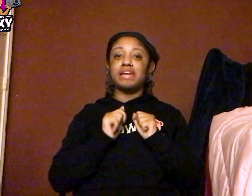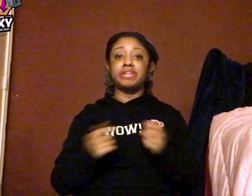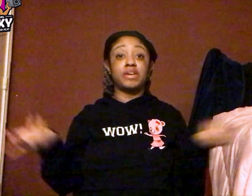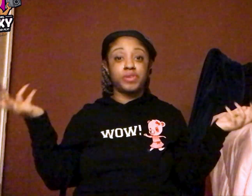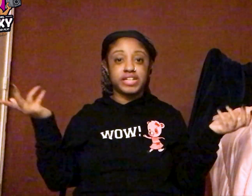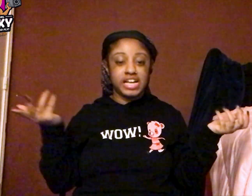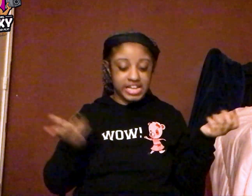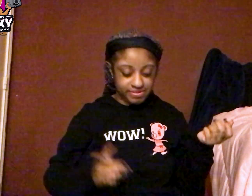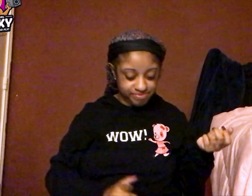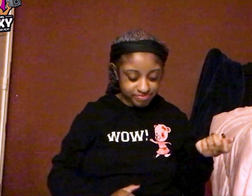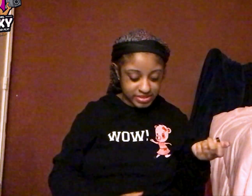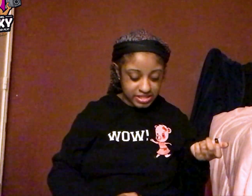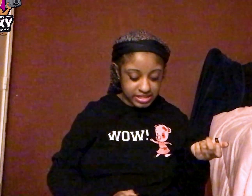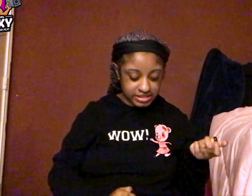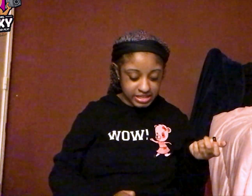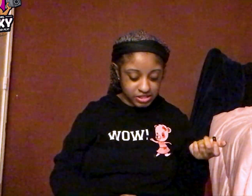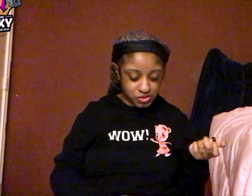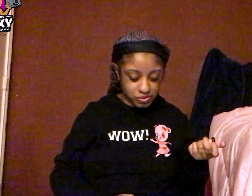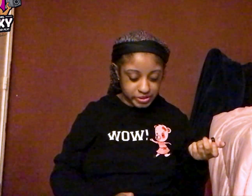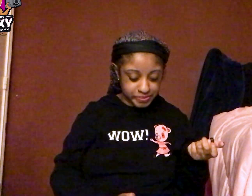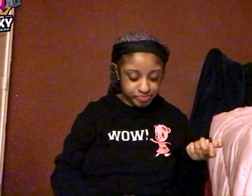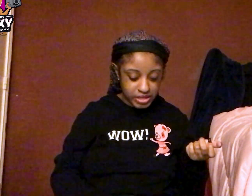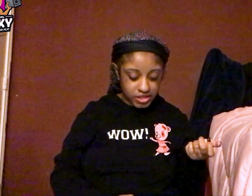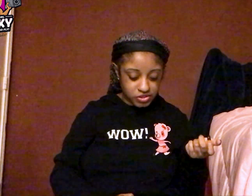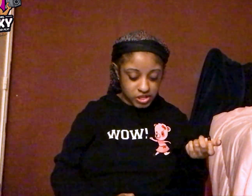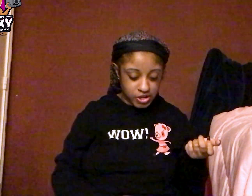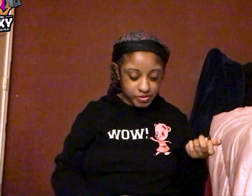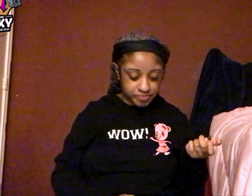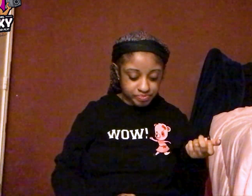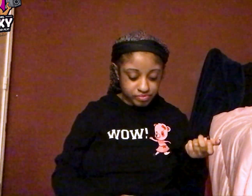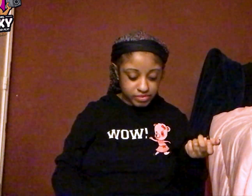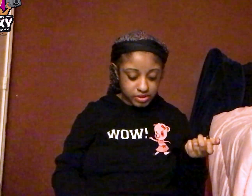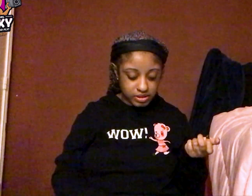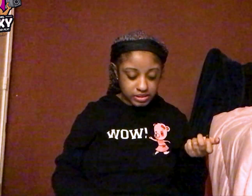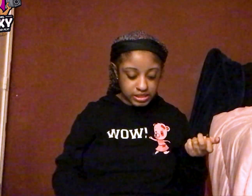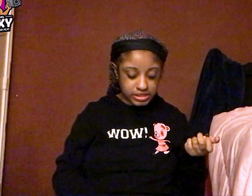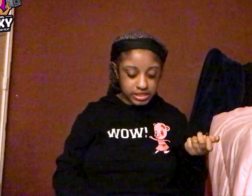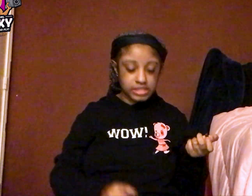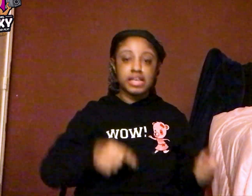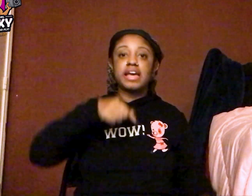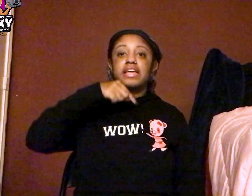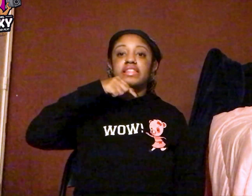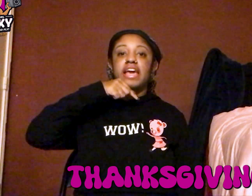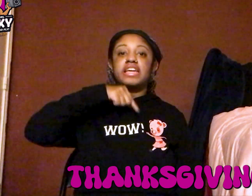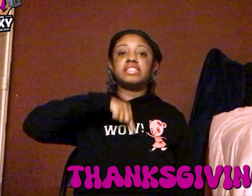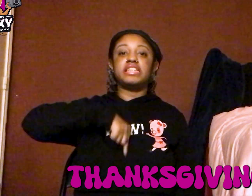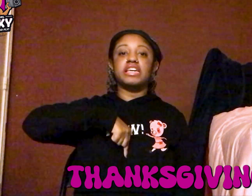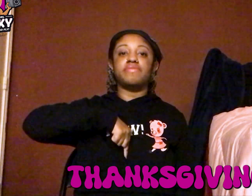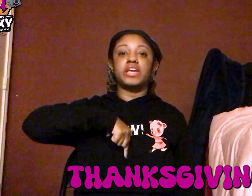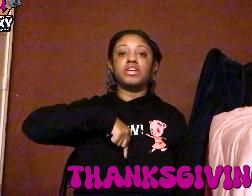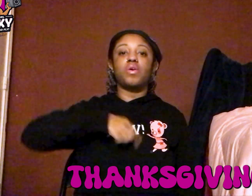and then we're done. Let's get into it. So, this is Thanksgiving